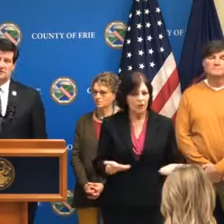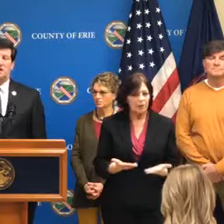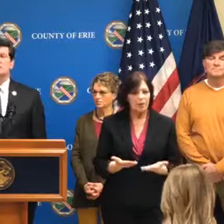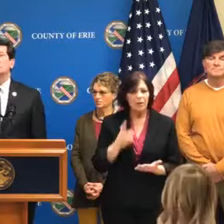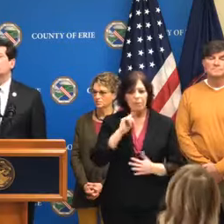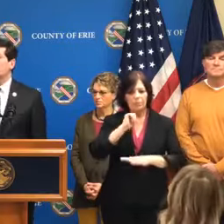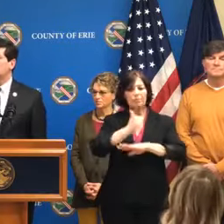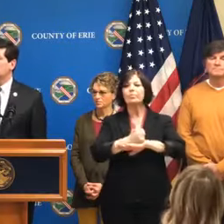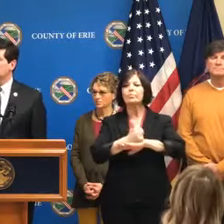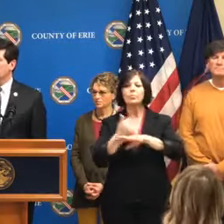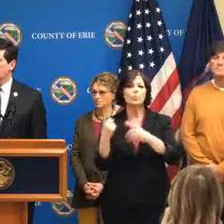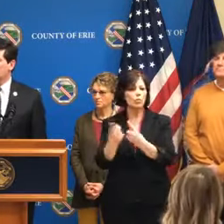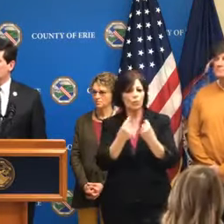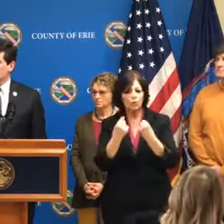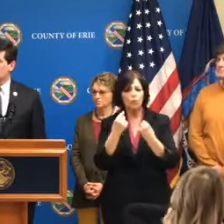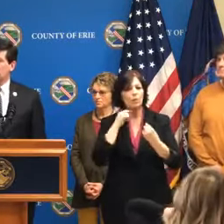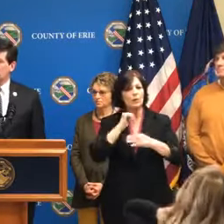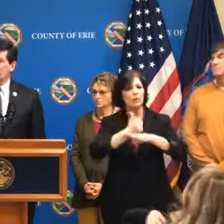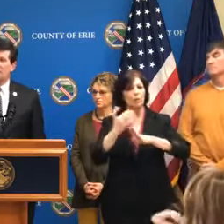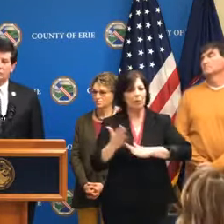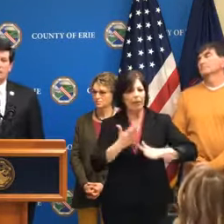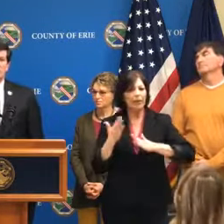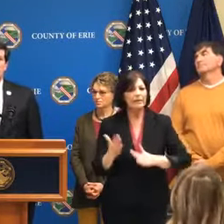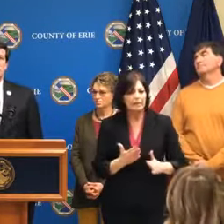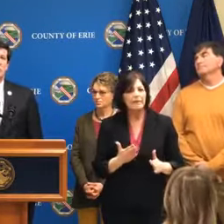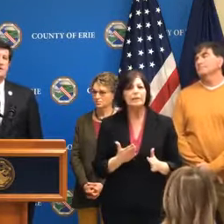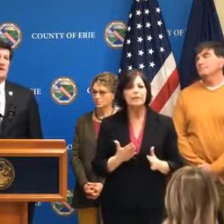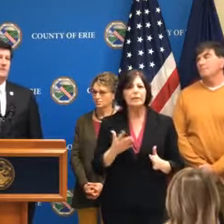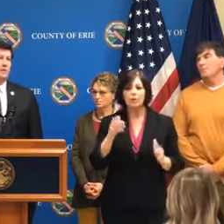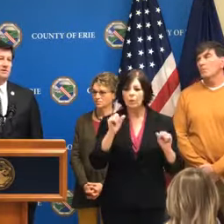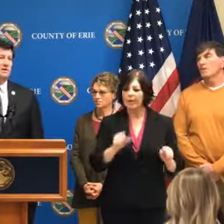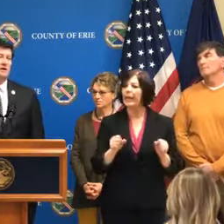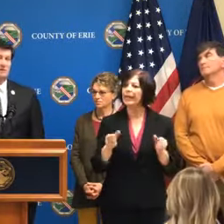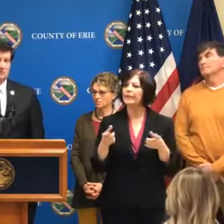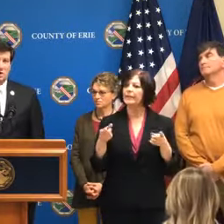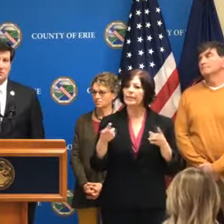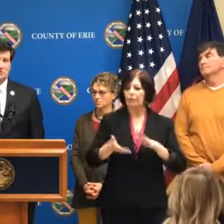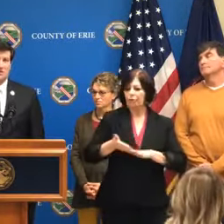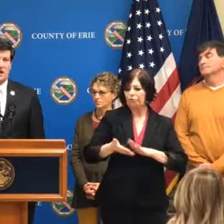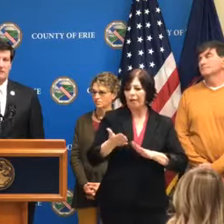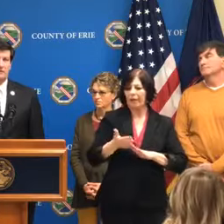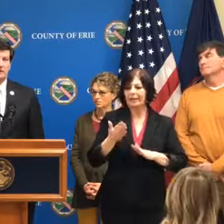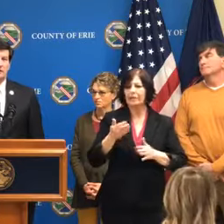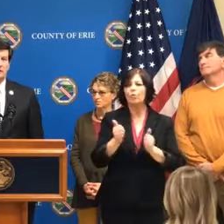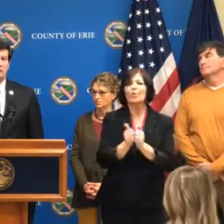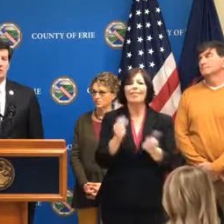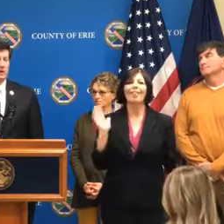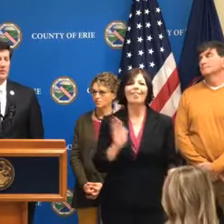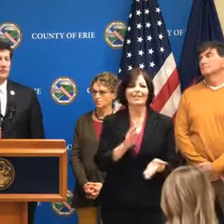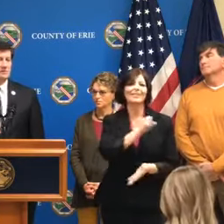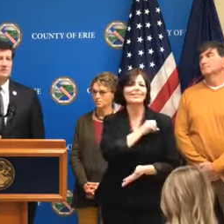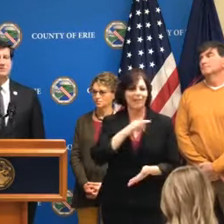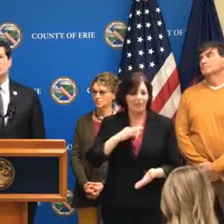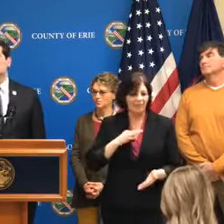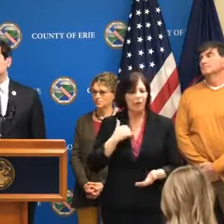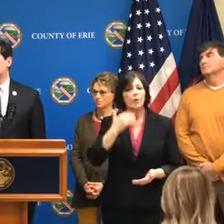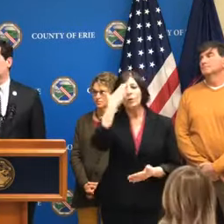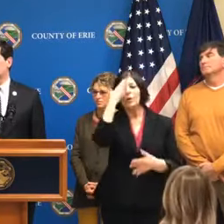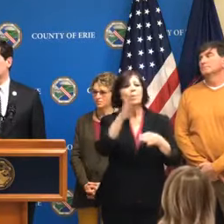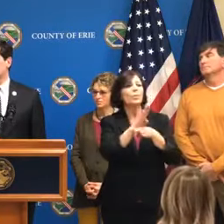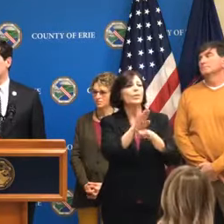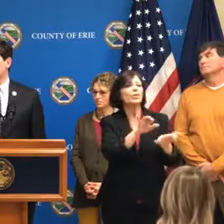place continuity of operations plans to ensure that we can operate even if we went on a much smaller staff, and we know that businesses are